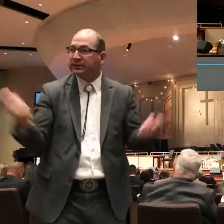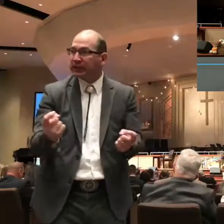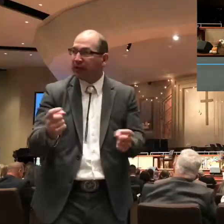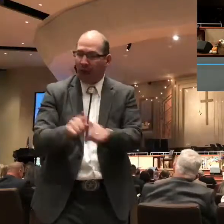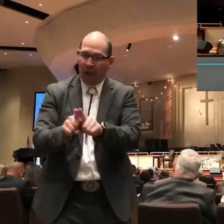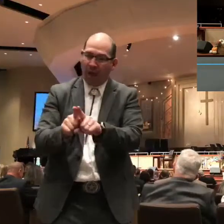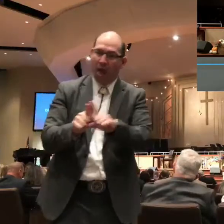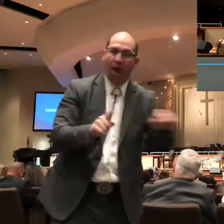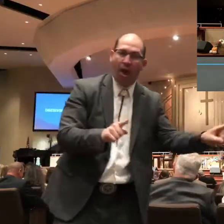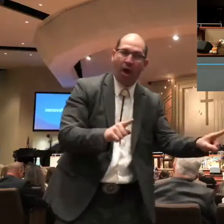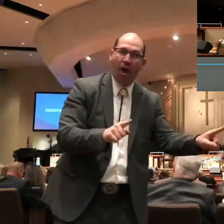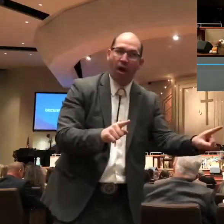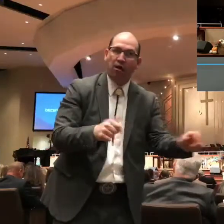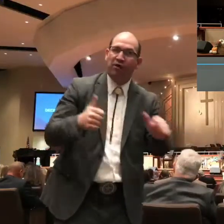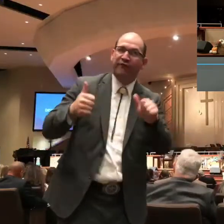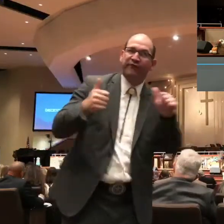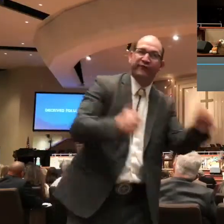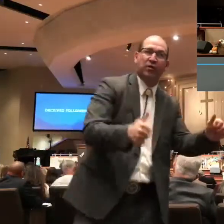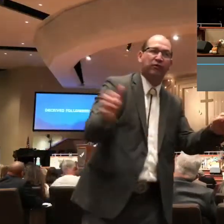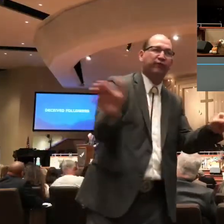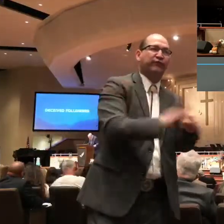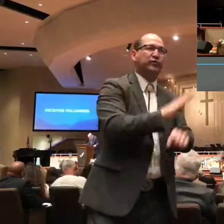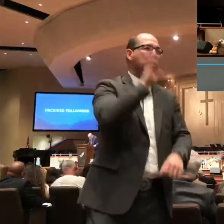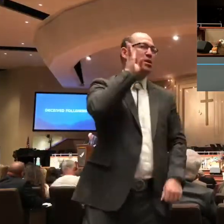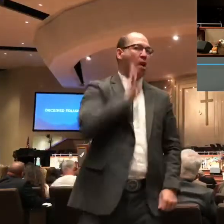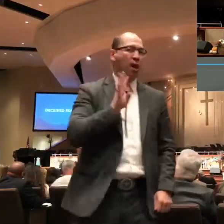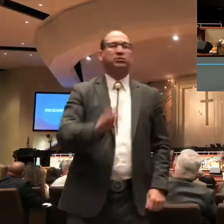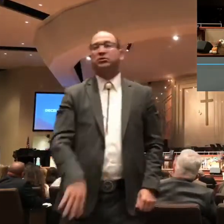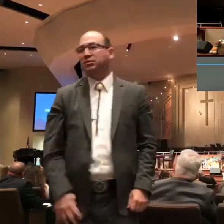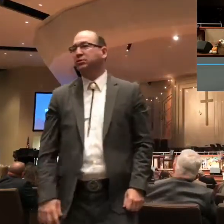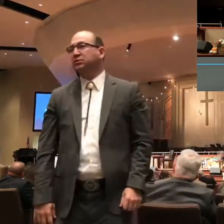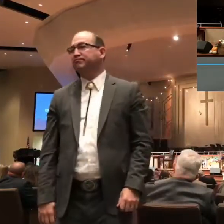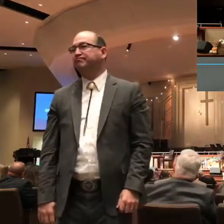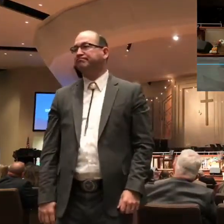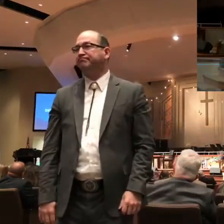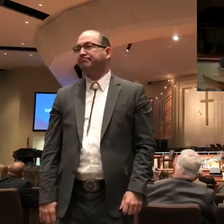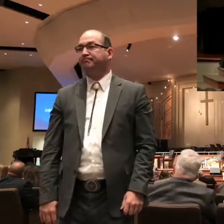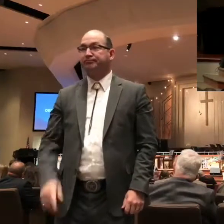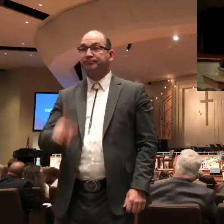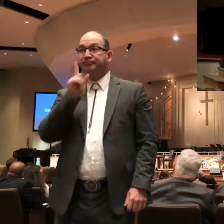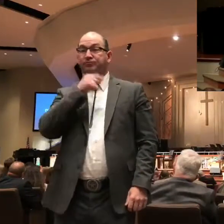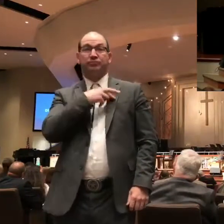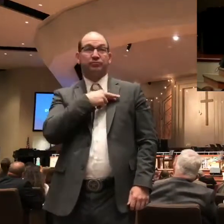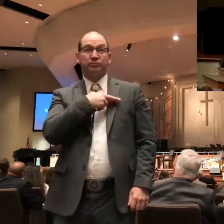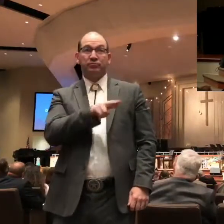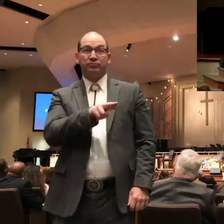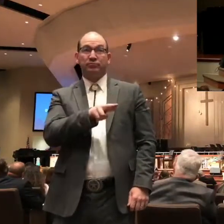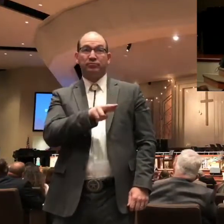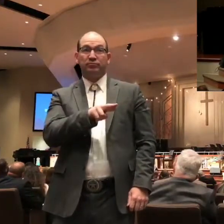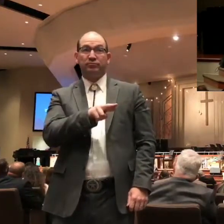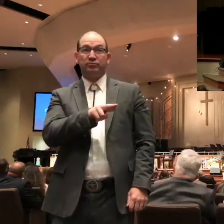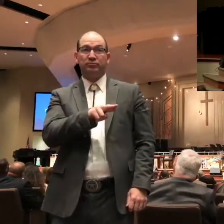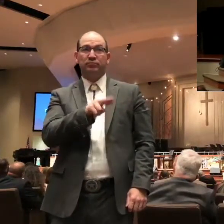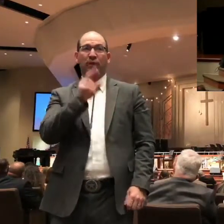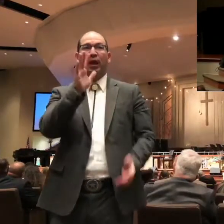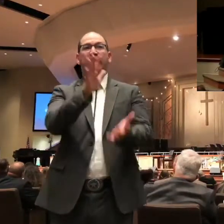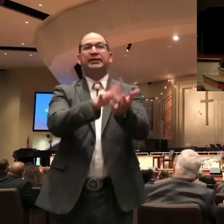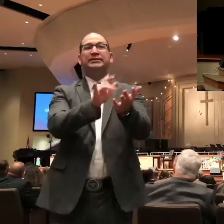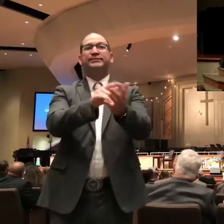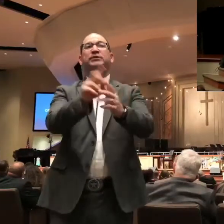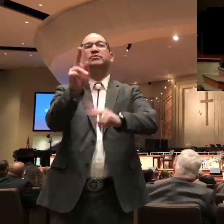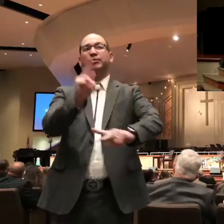away with diverse lusts. Now, false religion does not serve, it only uses.